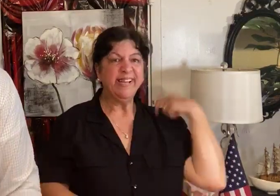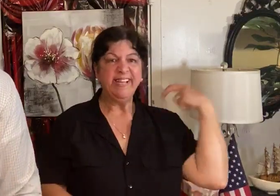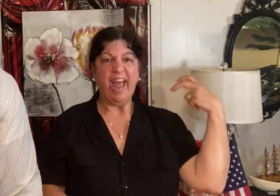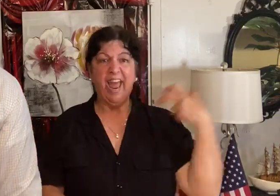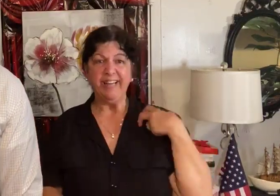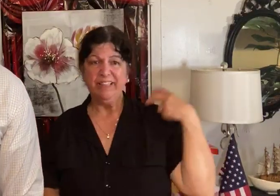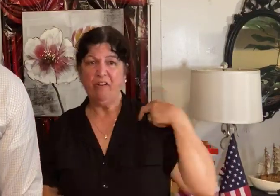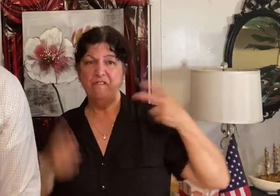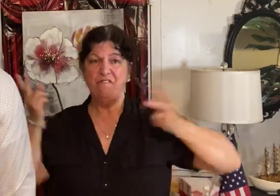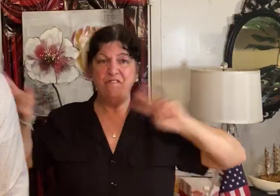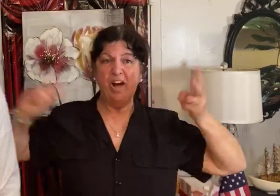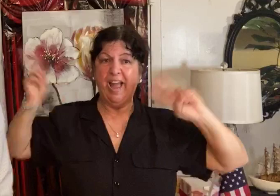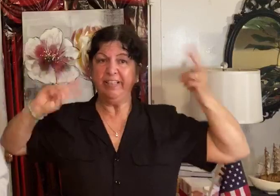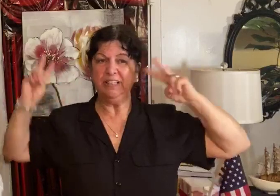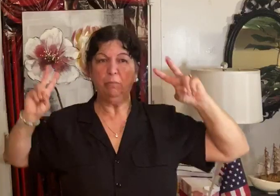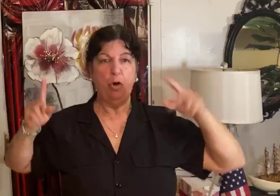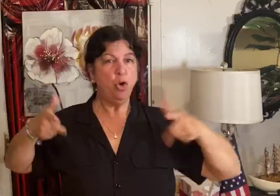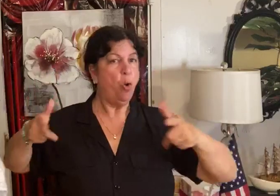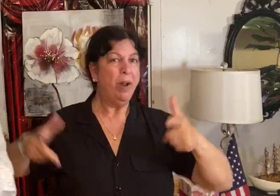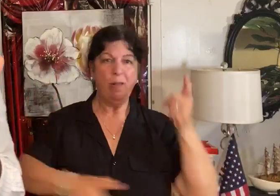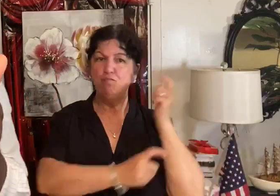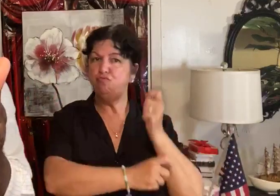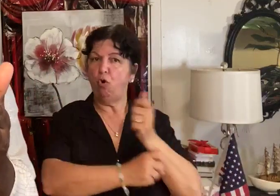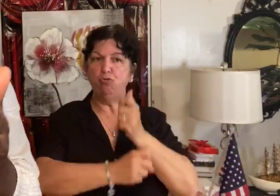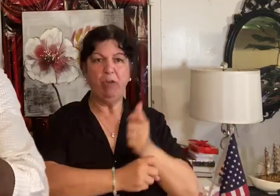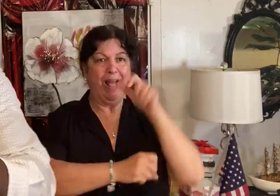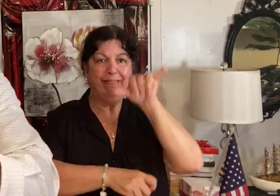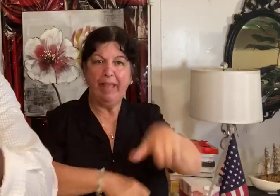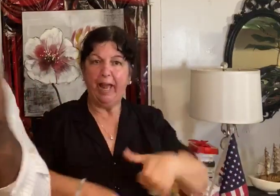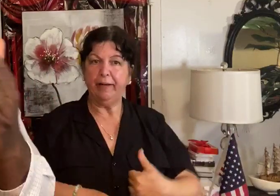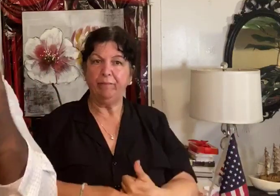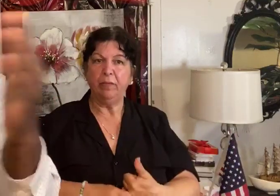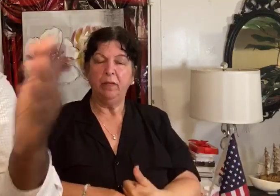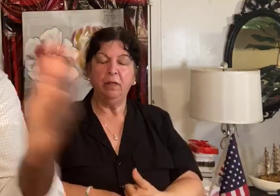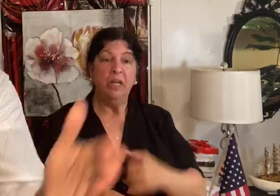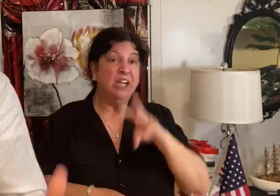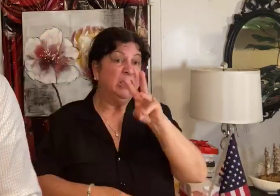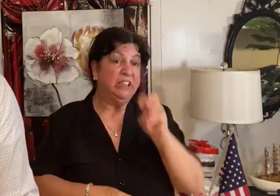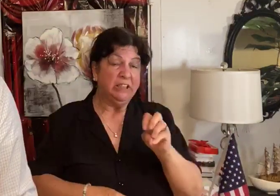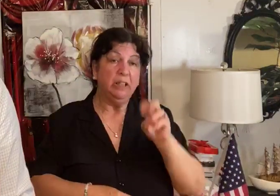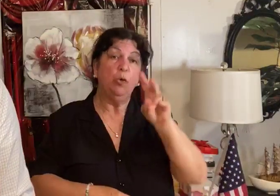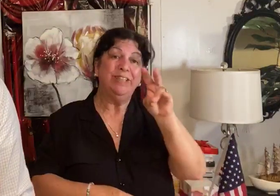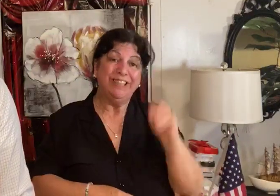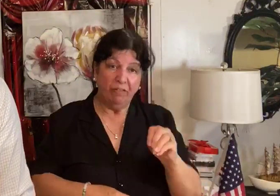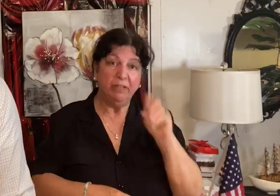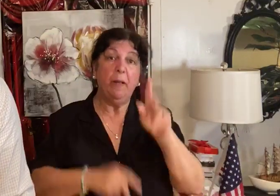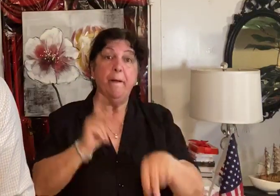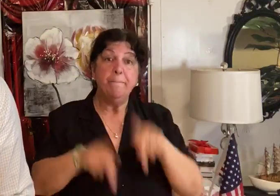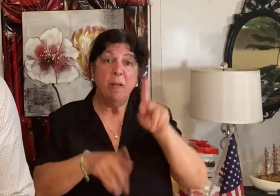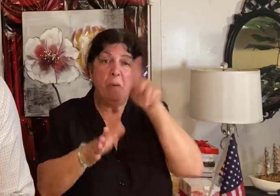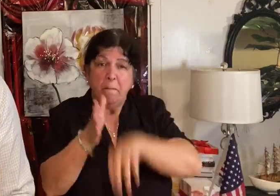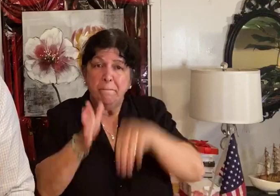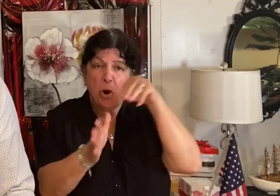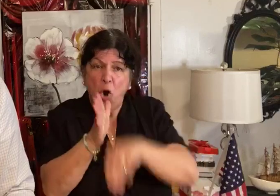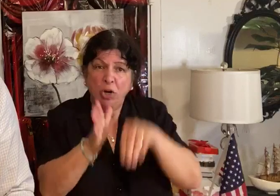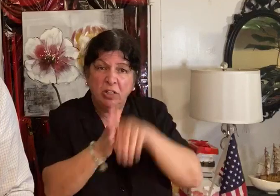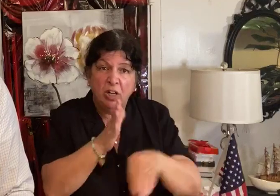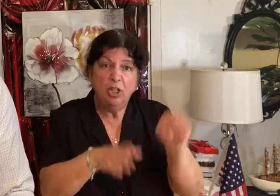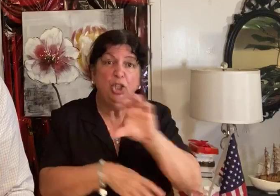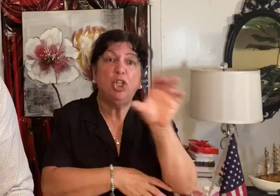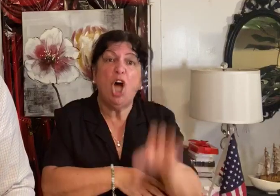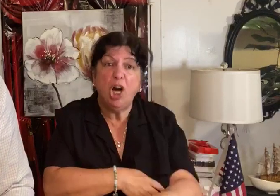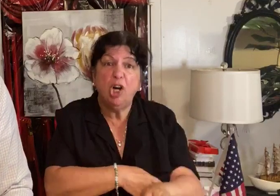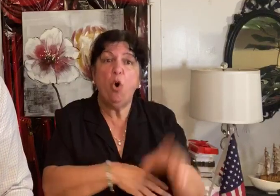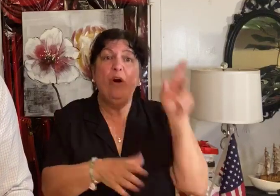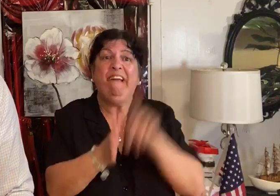violence. But no one's protesting that. No one's protesting about the 60 or 70 people that are murdered over the weekend in